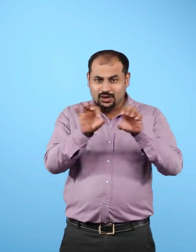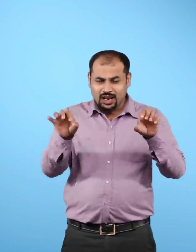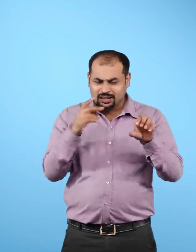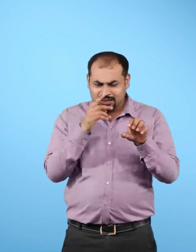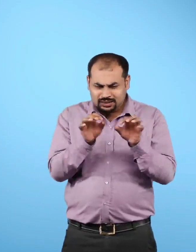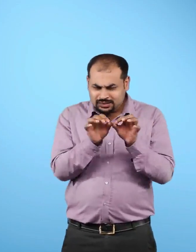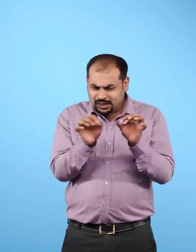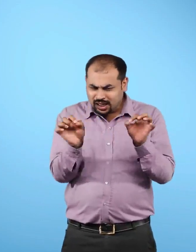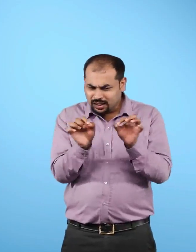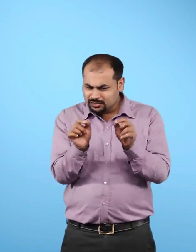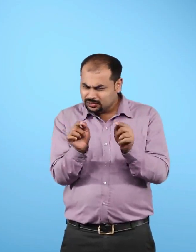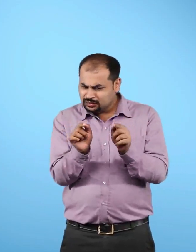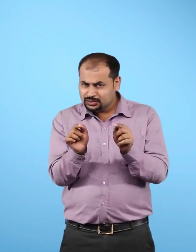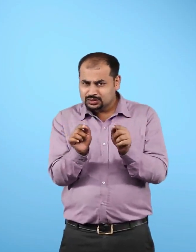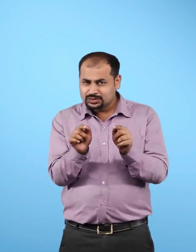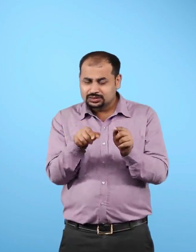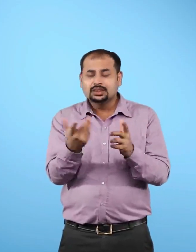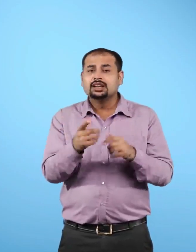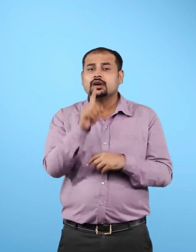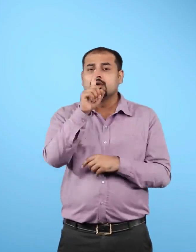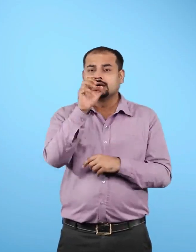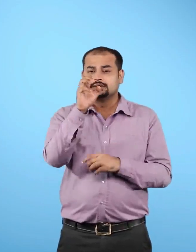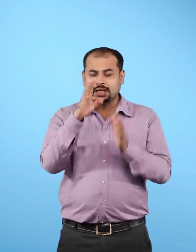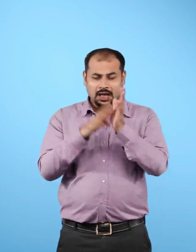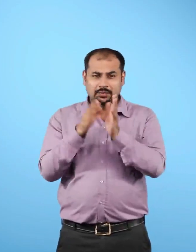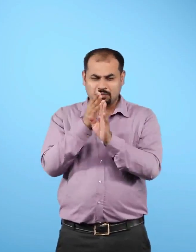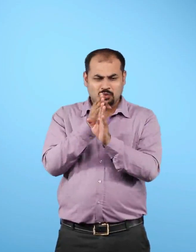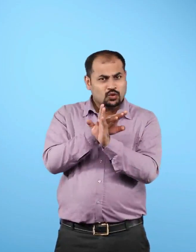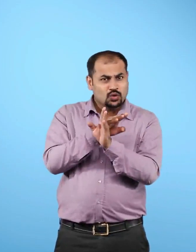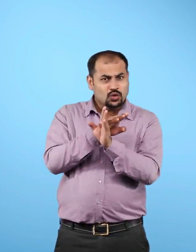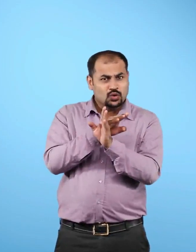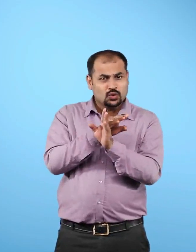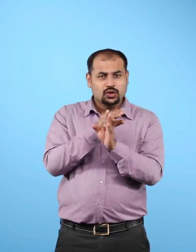red.